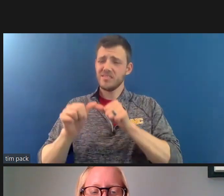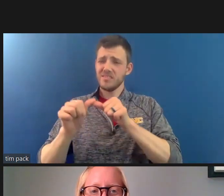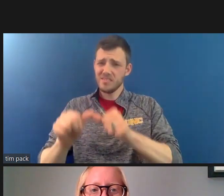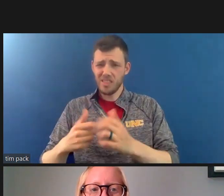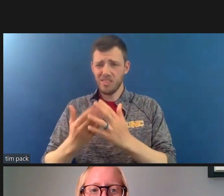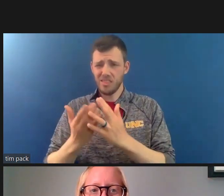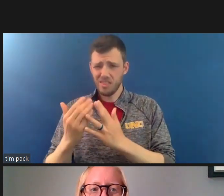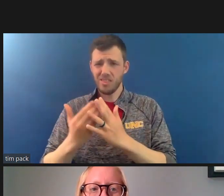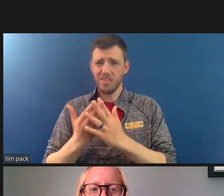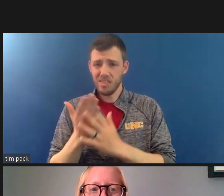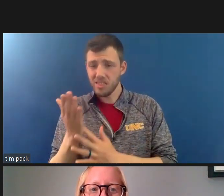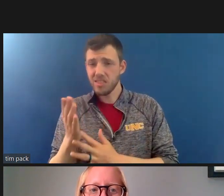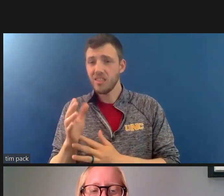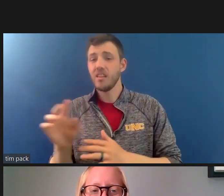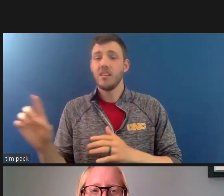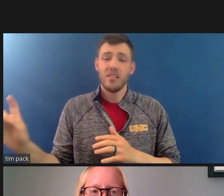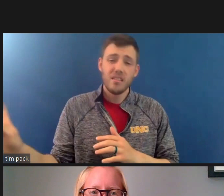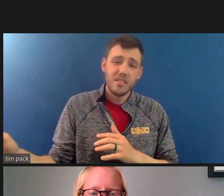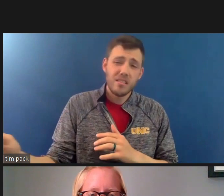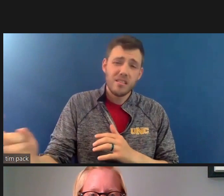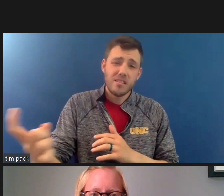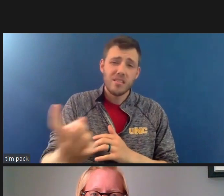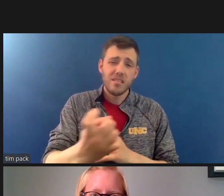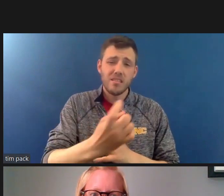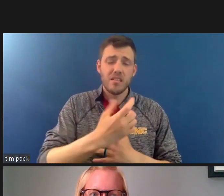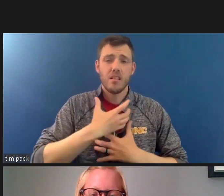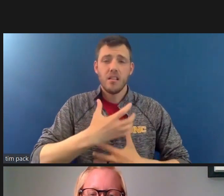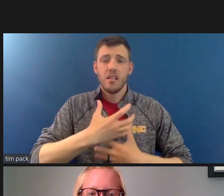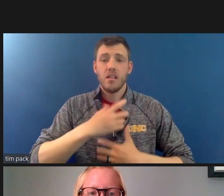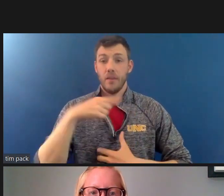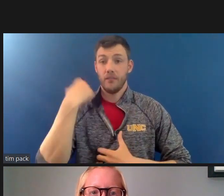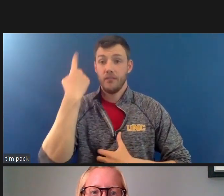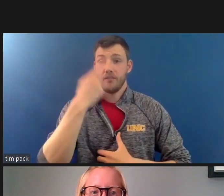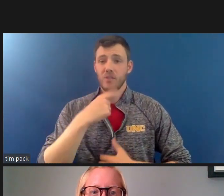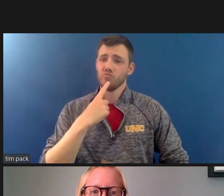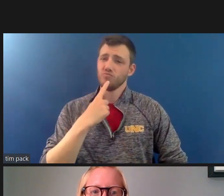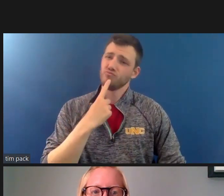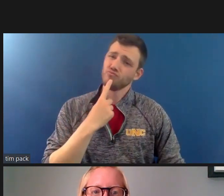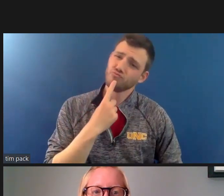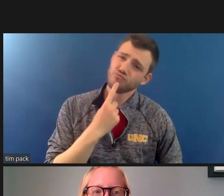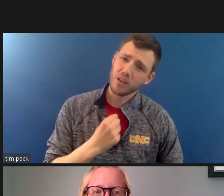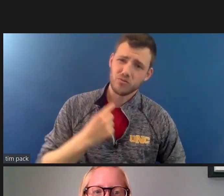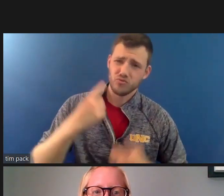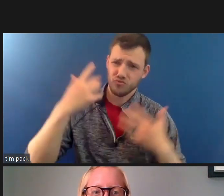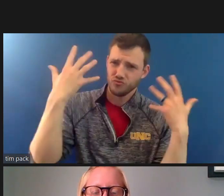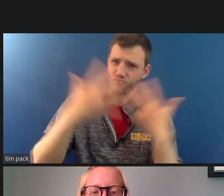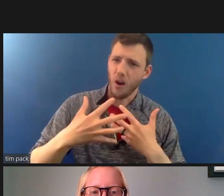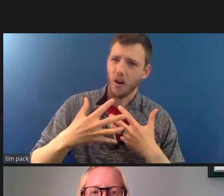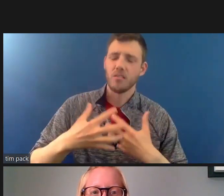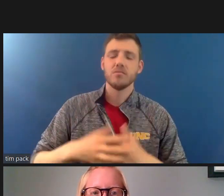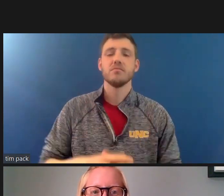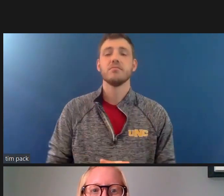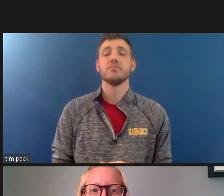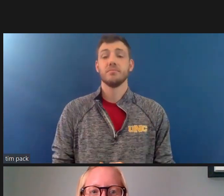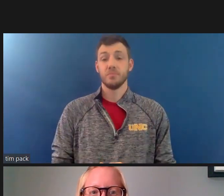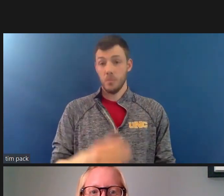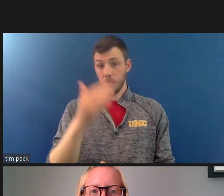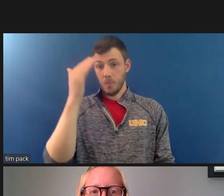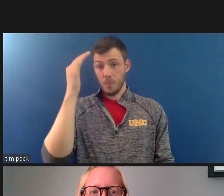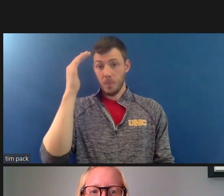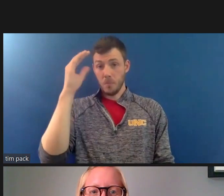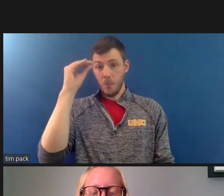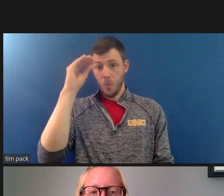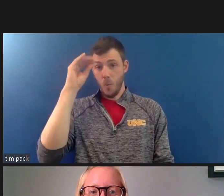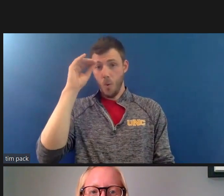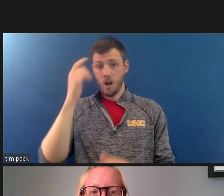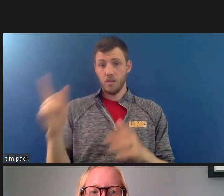newly washed plums. The boy who controlled them was dressed in the same way, though his cap badge was golden. When his